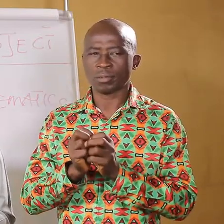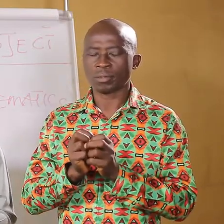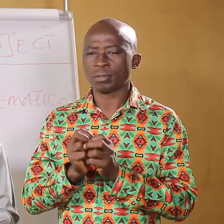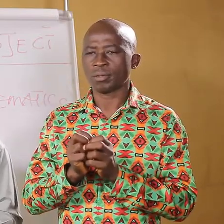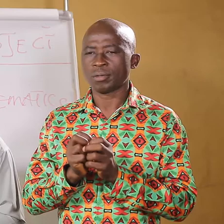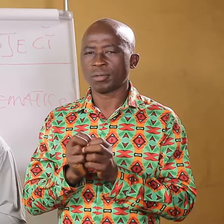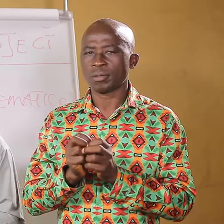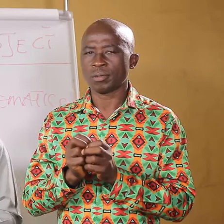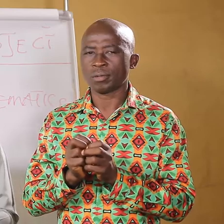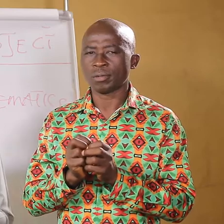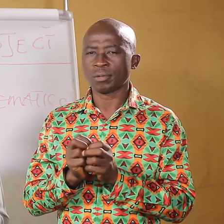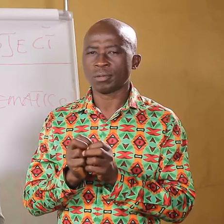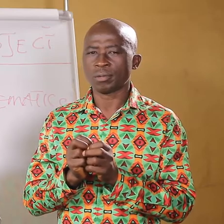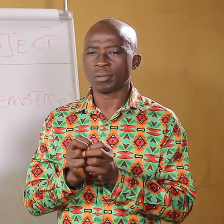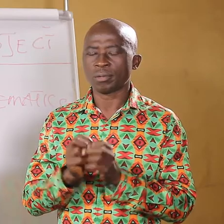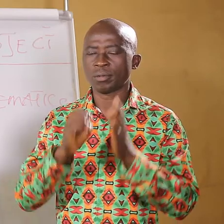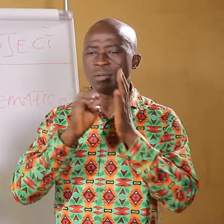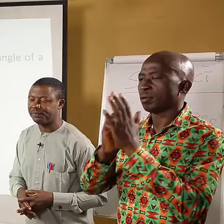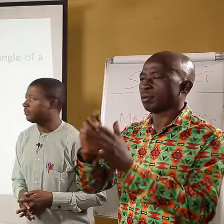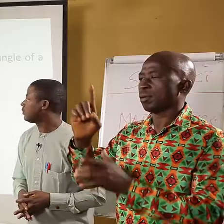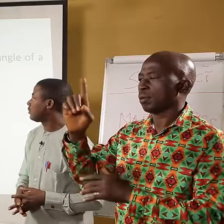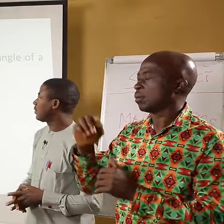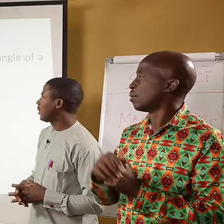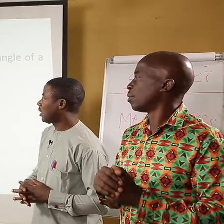exterior angles. Example 1,